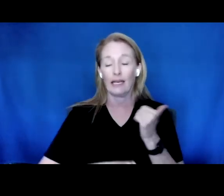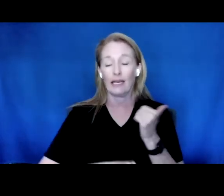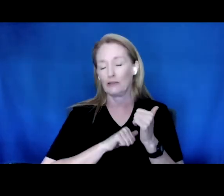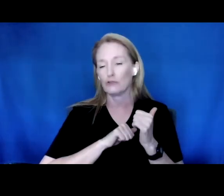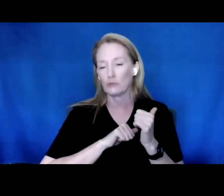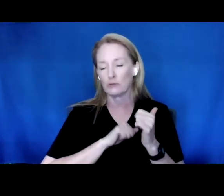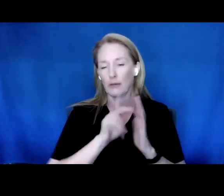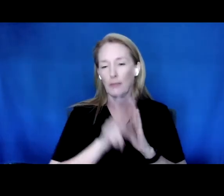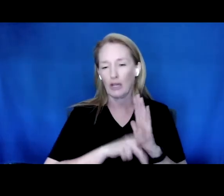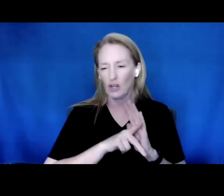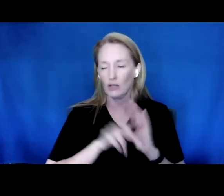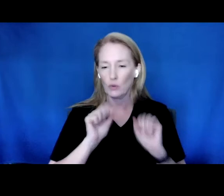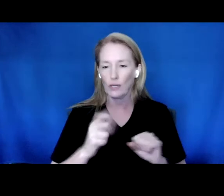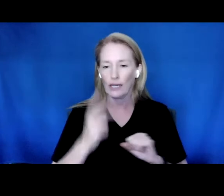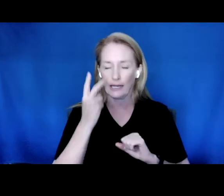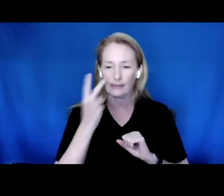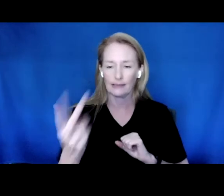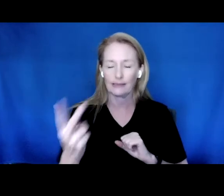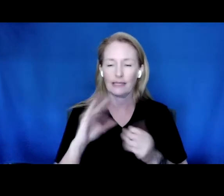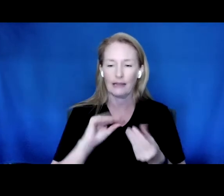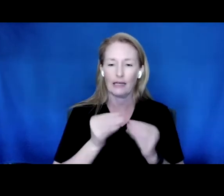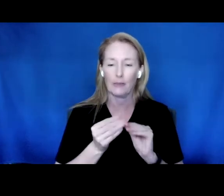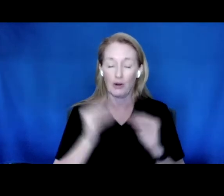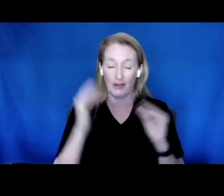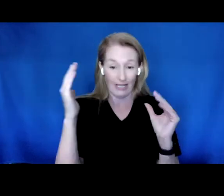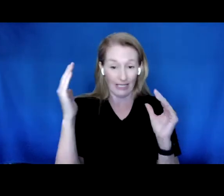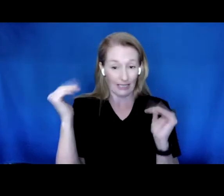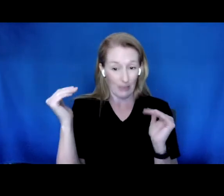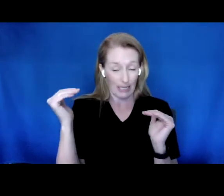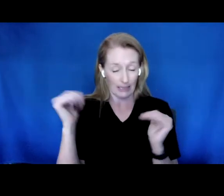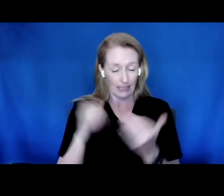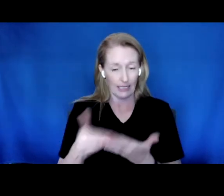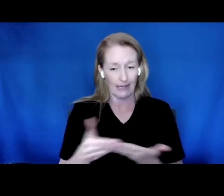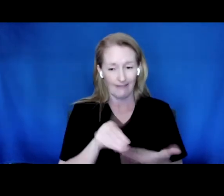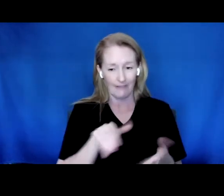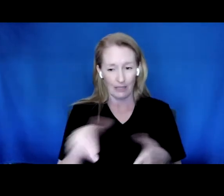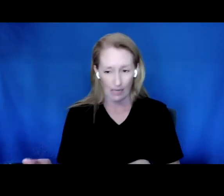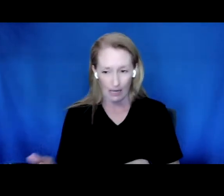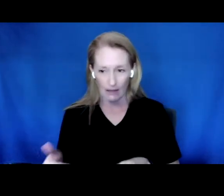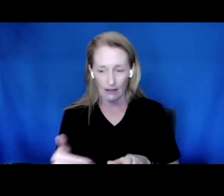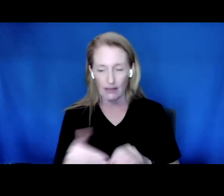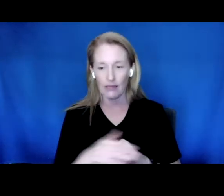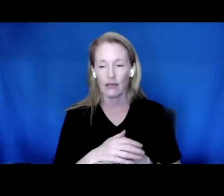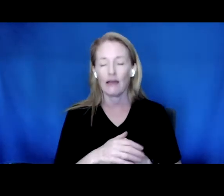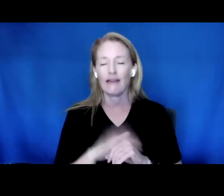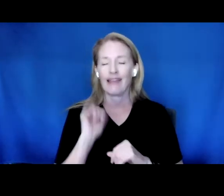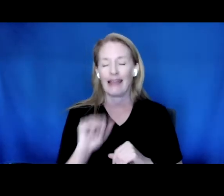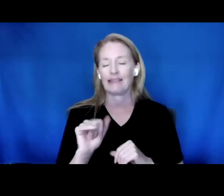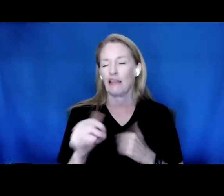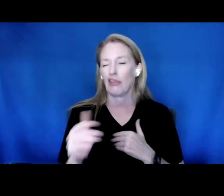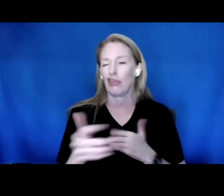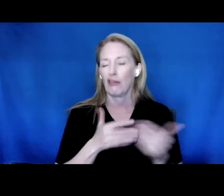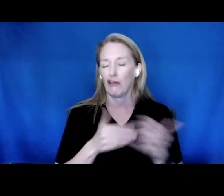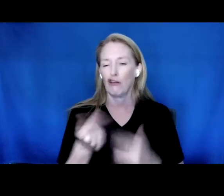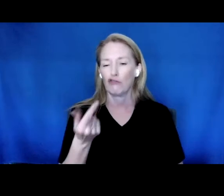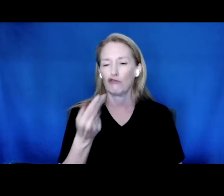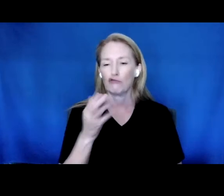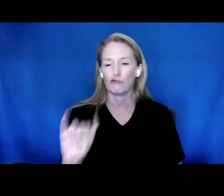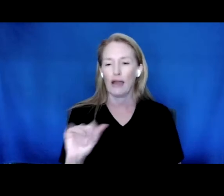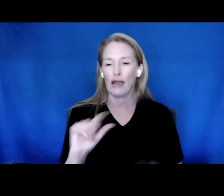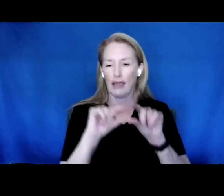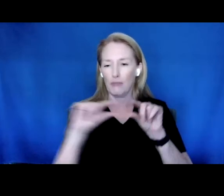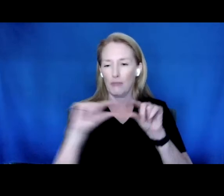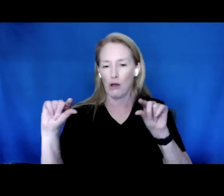number of expected infant deaths, which are in the gray bars, and then the number of excess